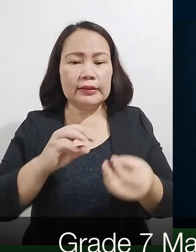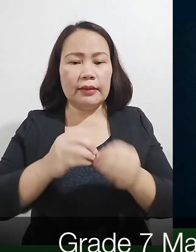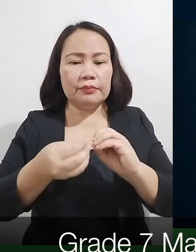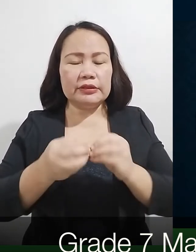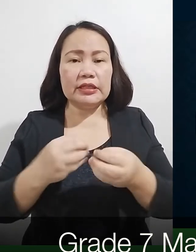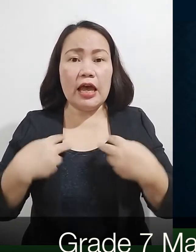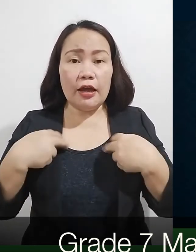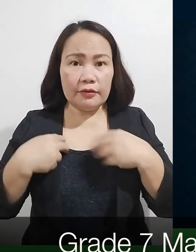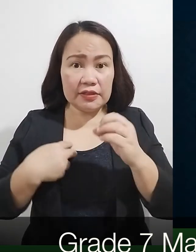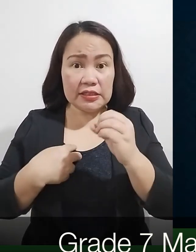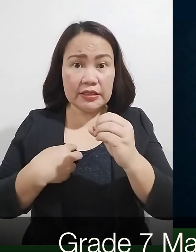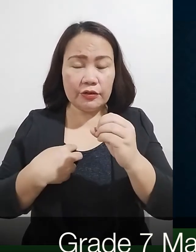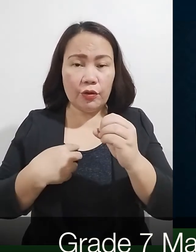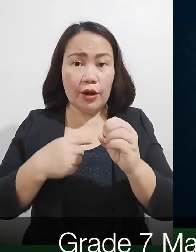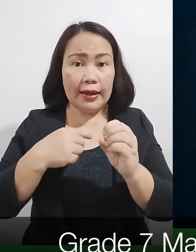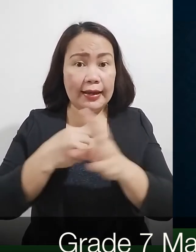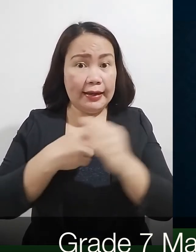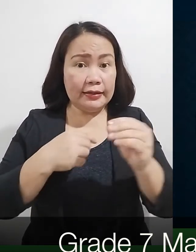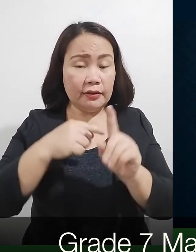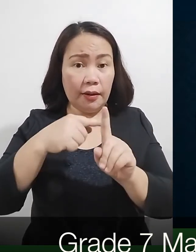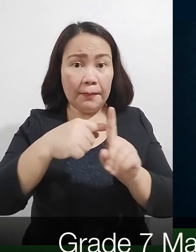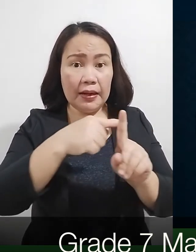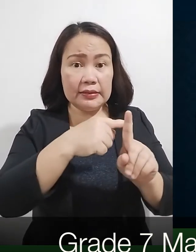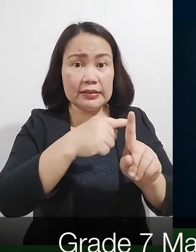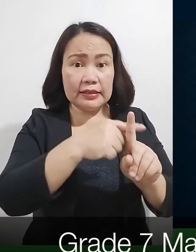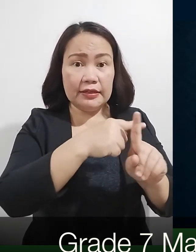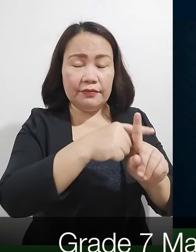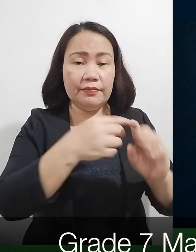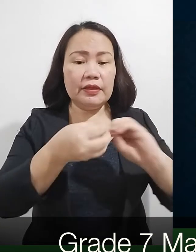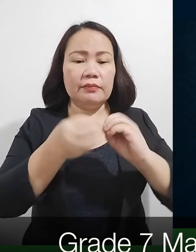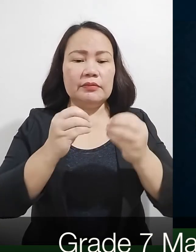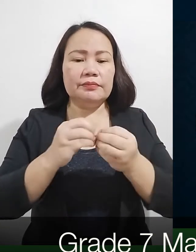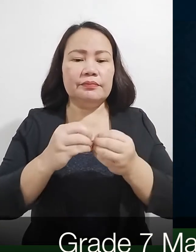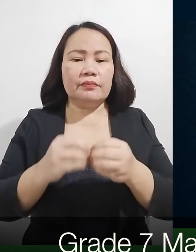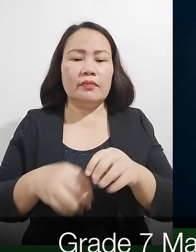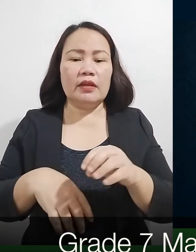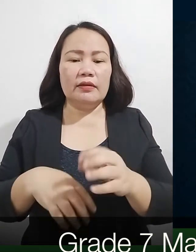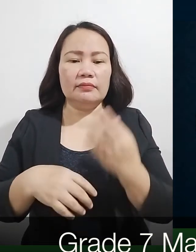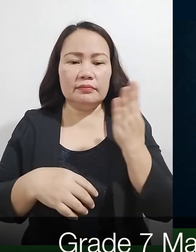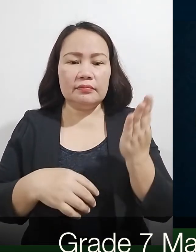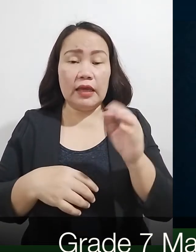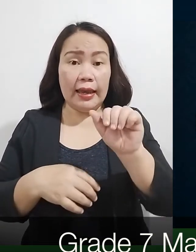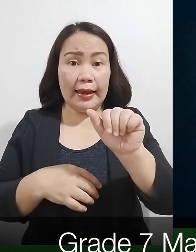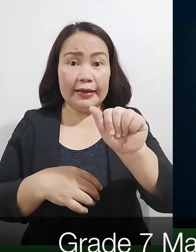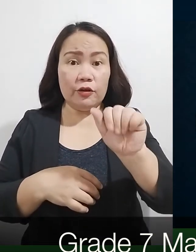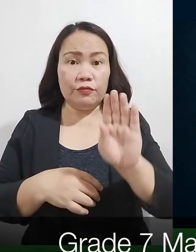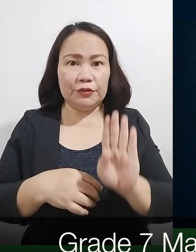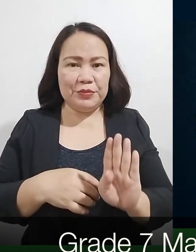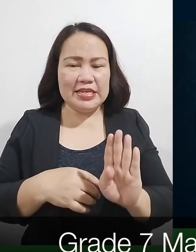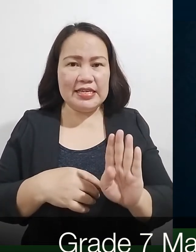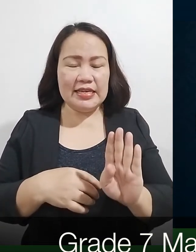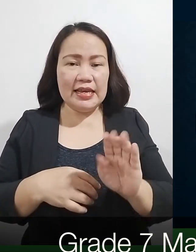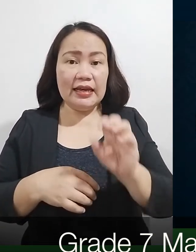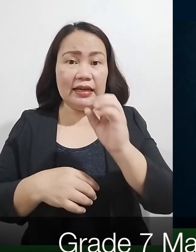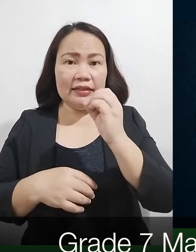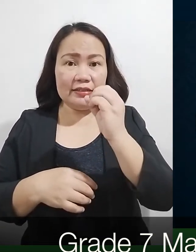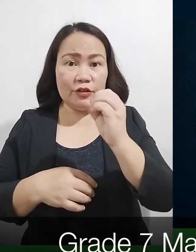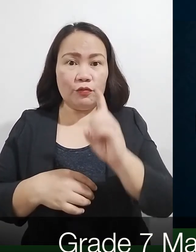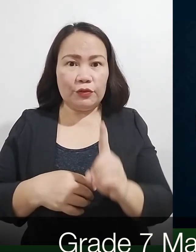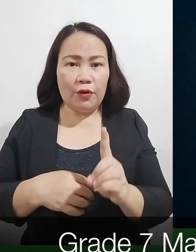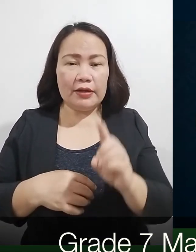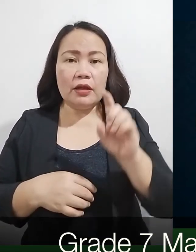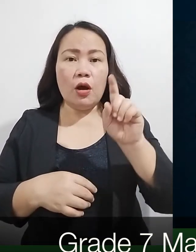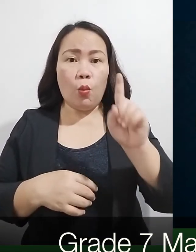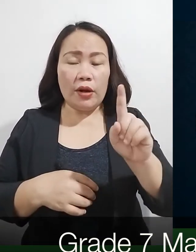I have 0 and positive numbers. So, these numbers can be expressed in the form of A over B like this. So, 0 over